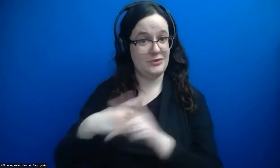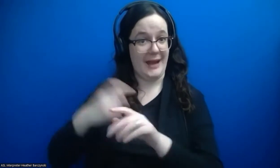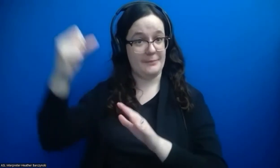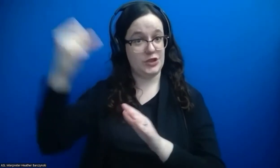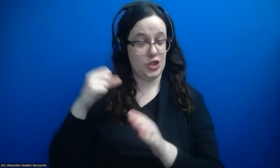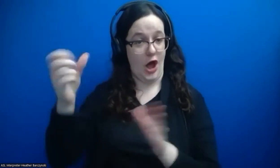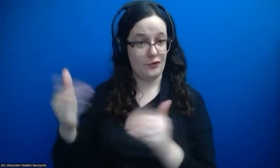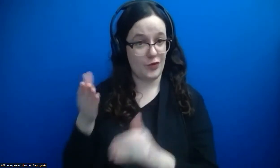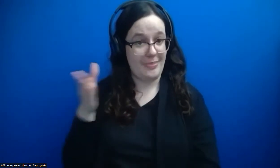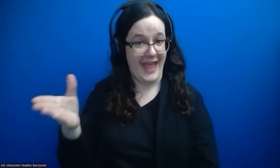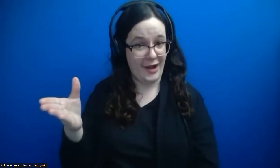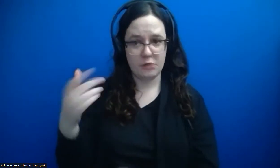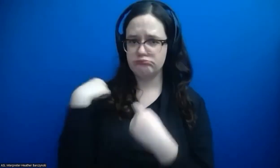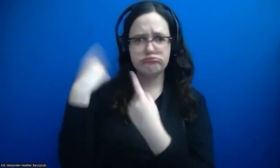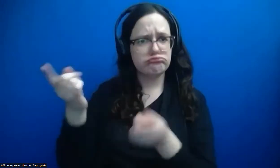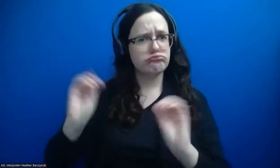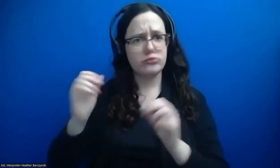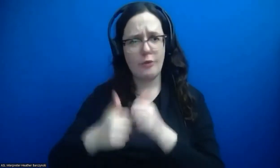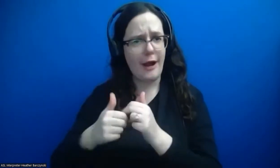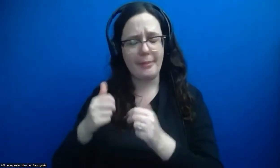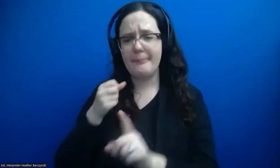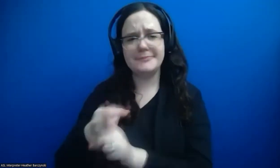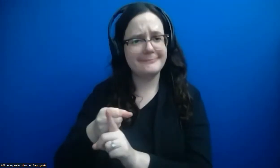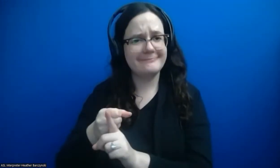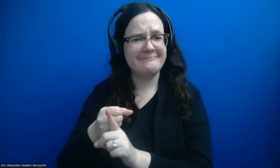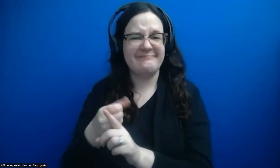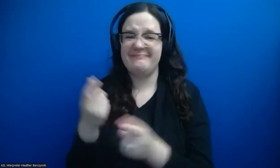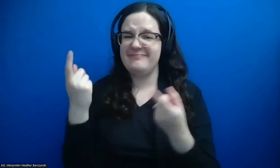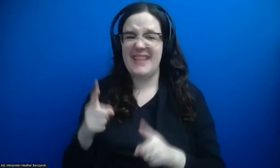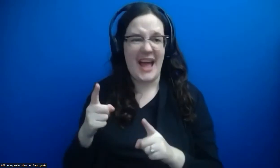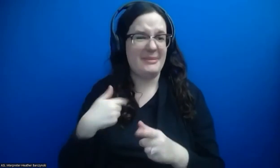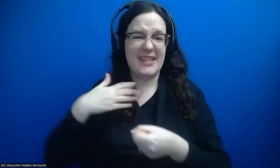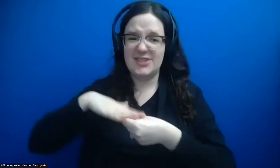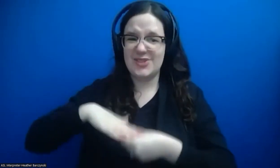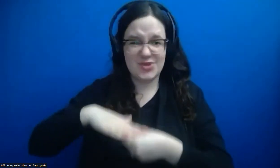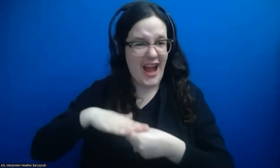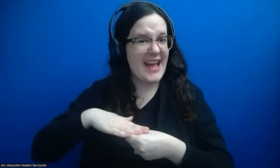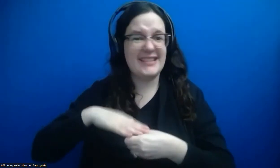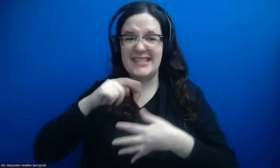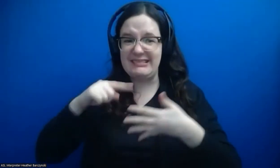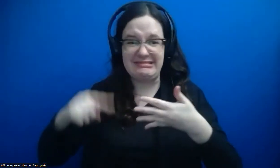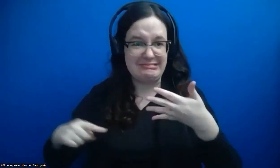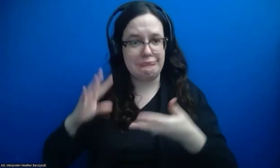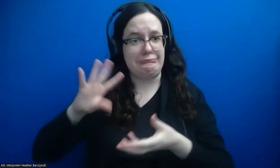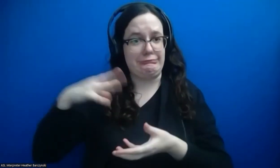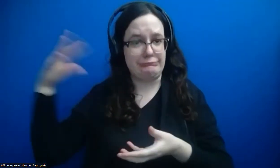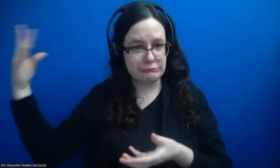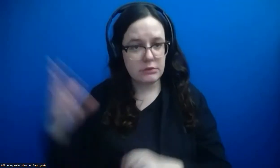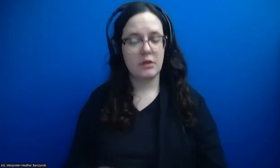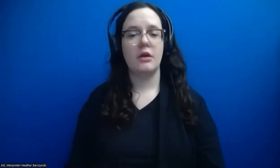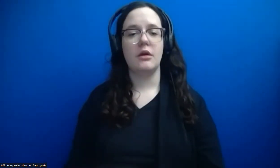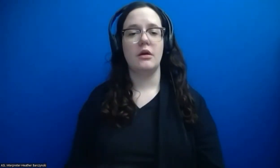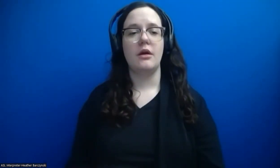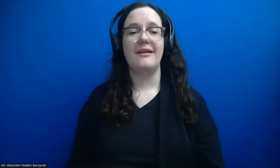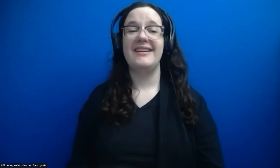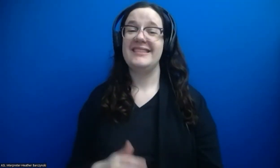hadn't really had an issue with, but I guess perfect storm, given all the stress I was under and everything that was happening. I